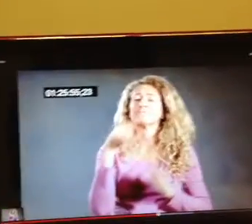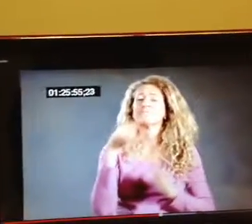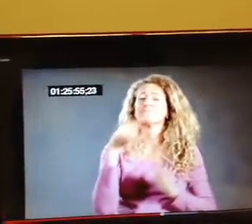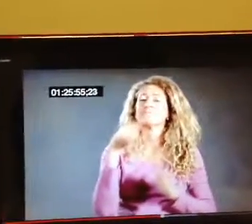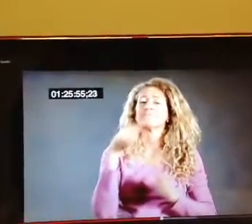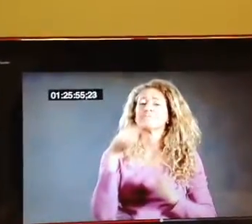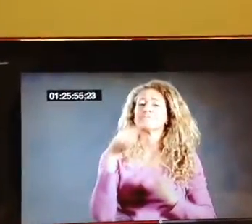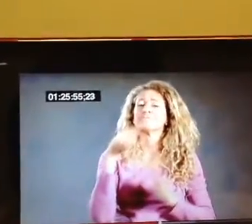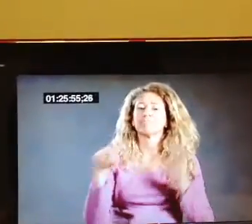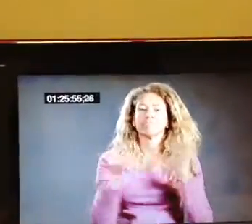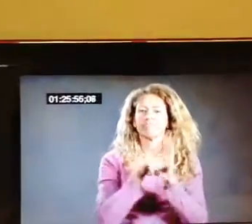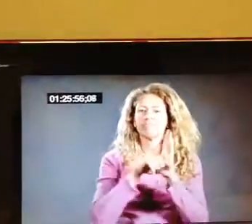to grow.